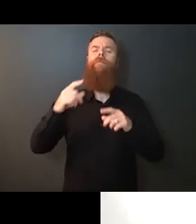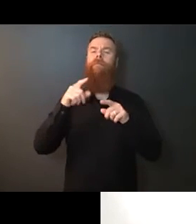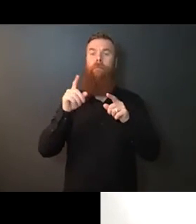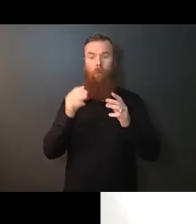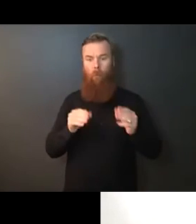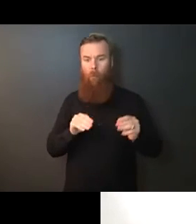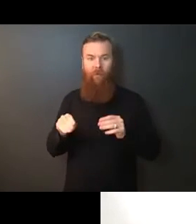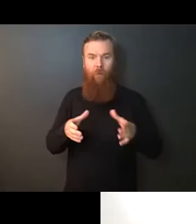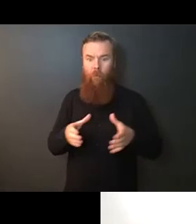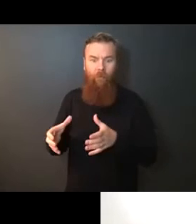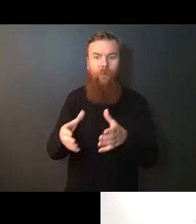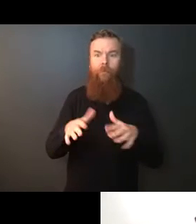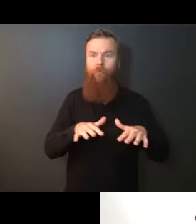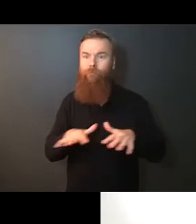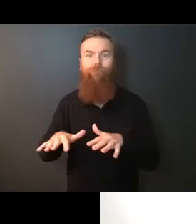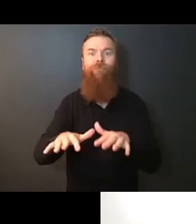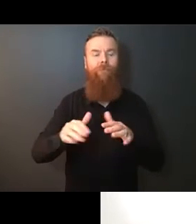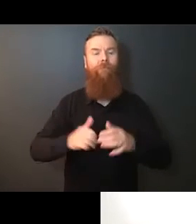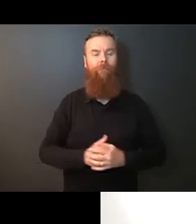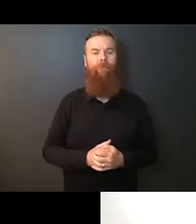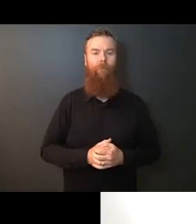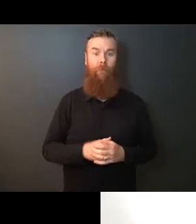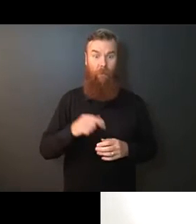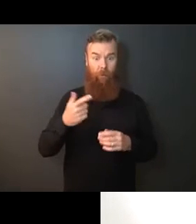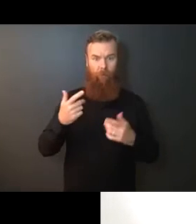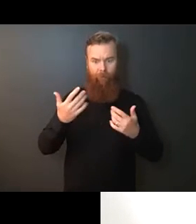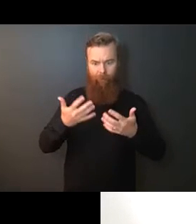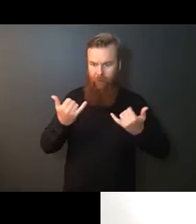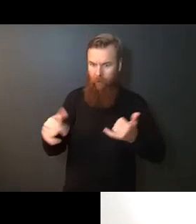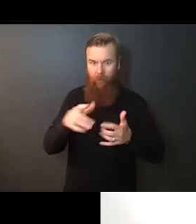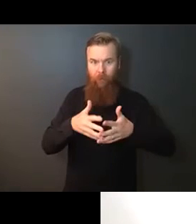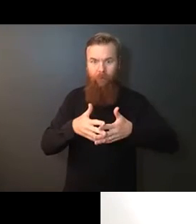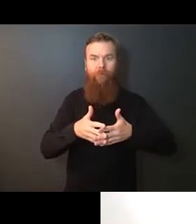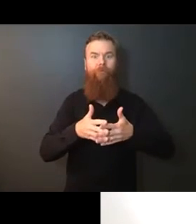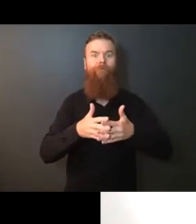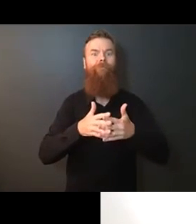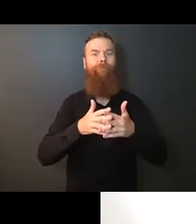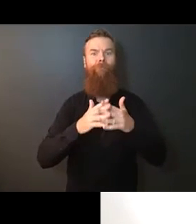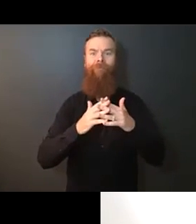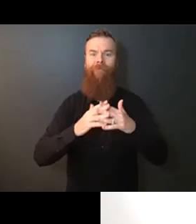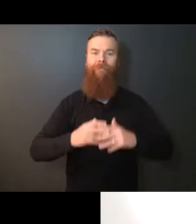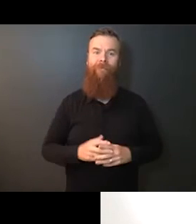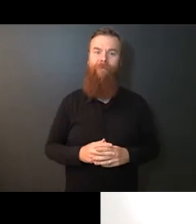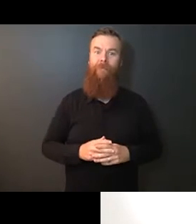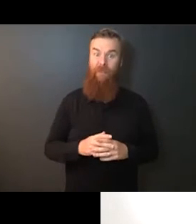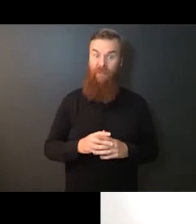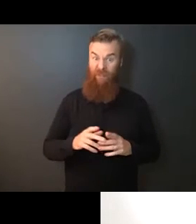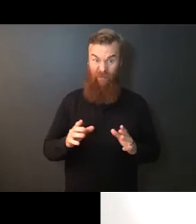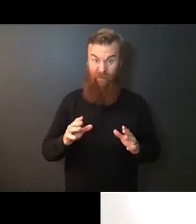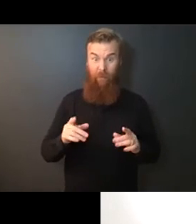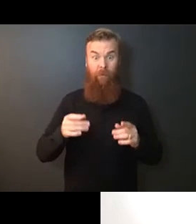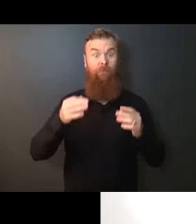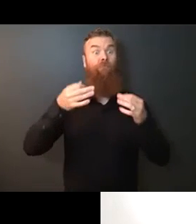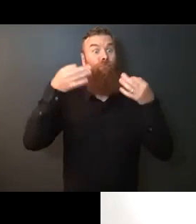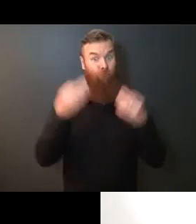starting, that it was shaping up, that was something not totally accurate. We,